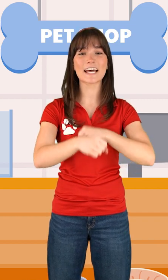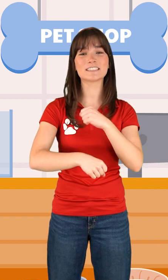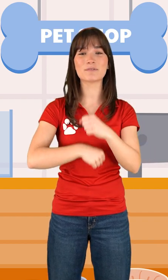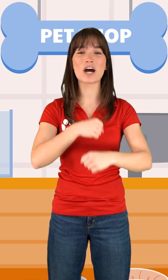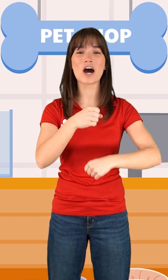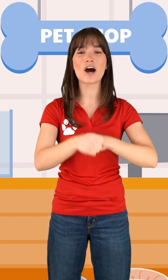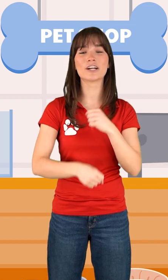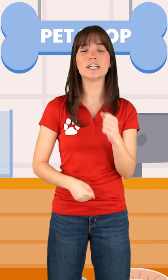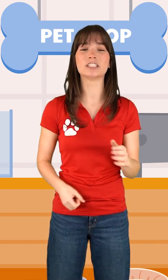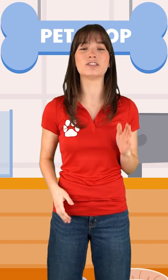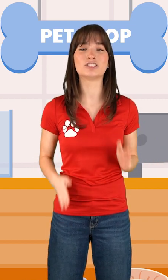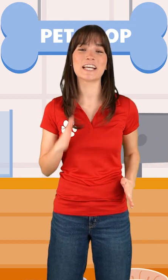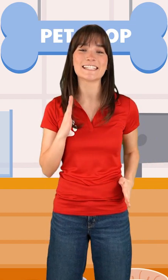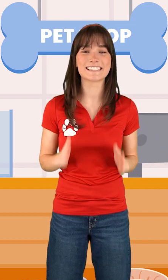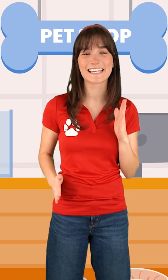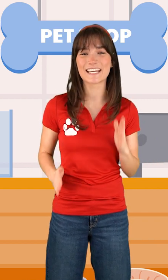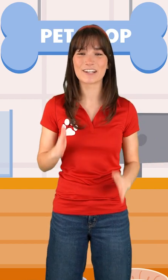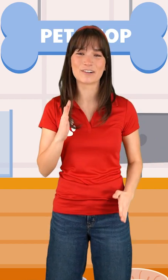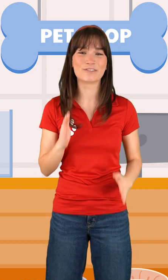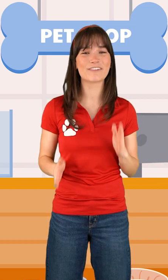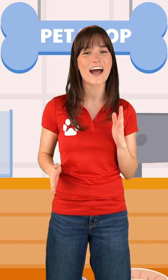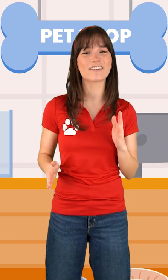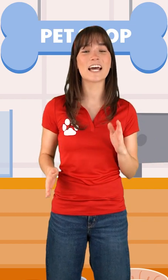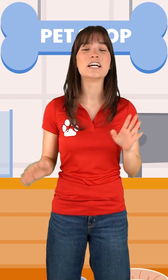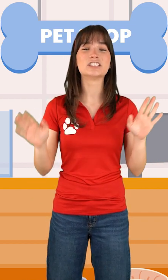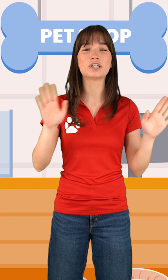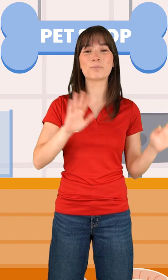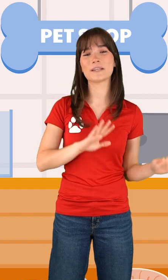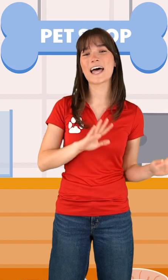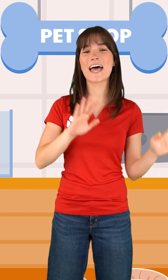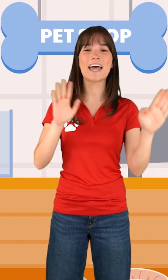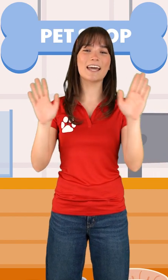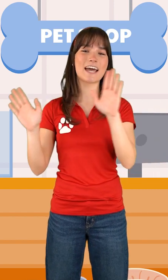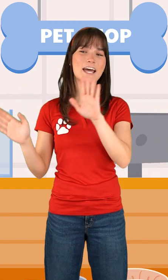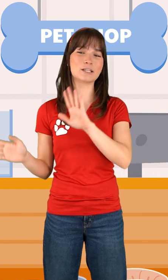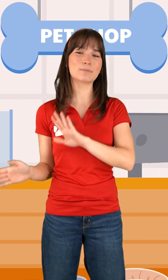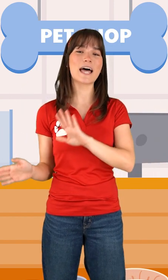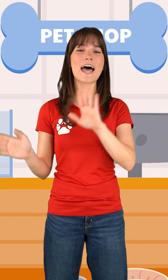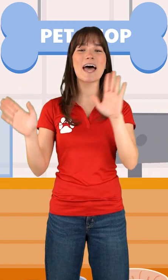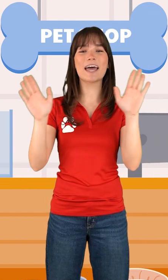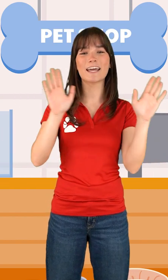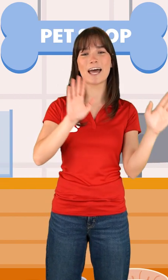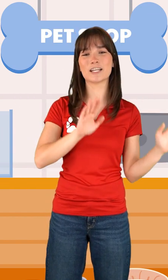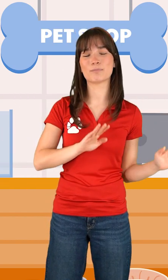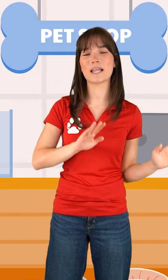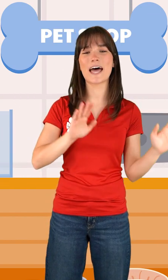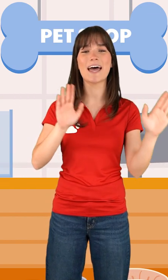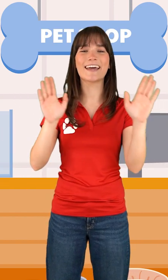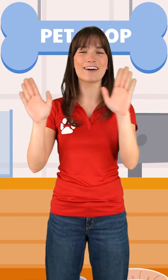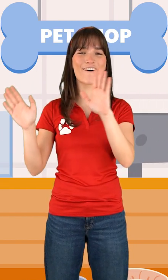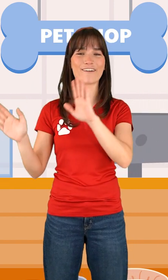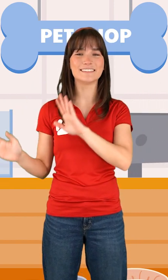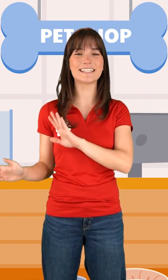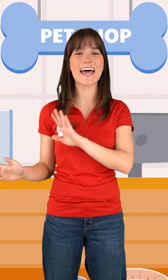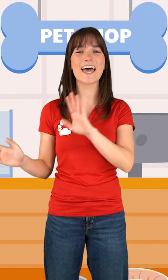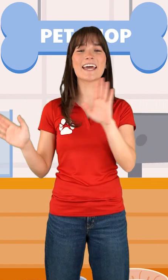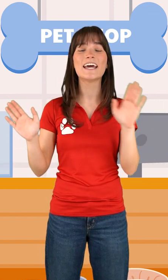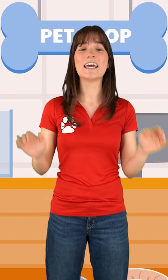some yarn, she'll chase it around. She'll play and play and play all day. If